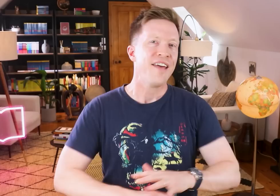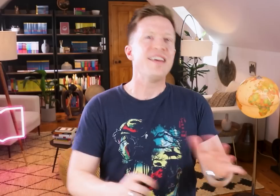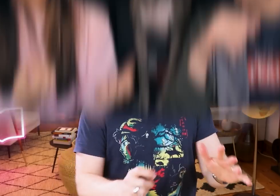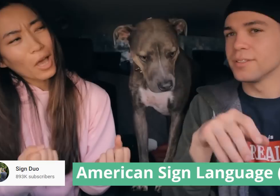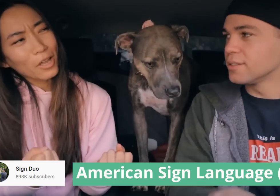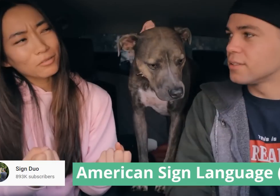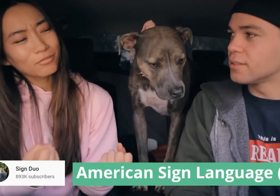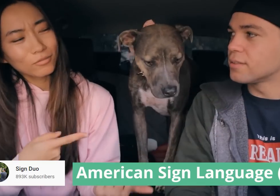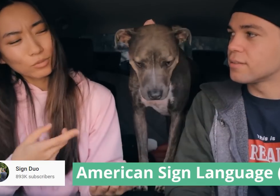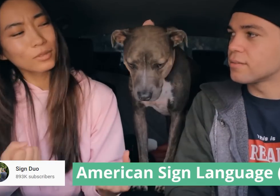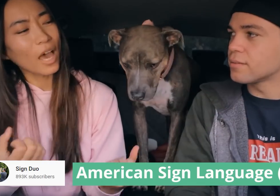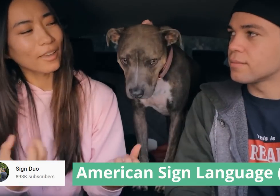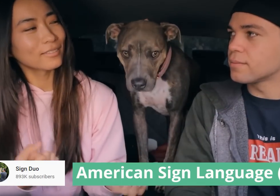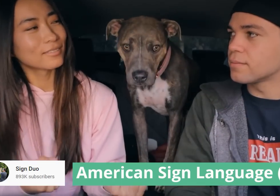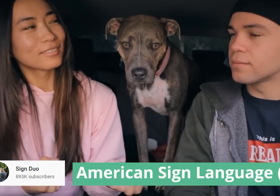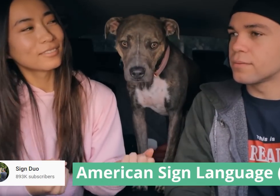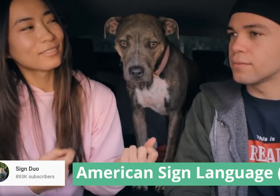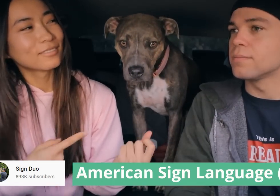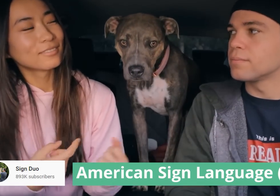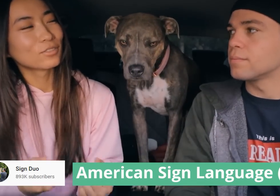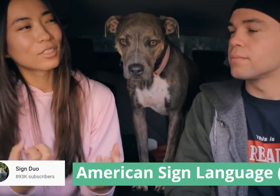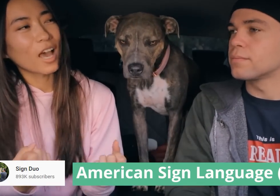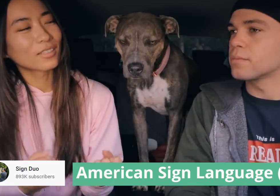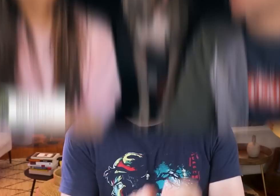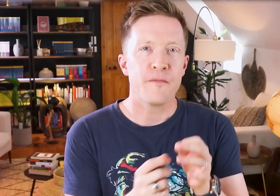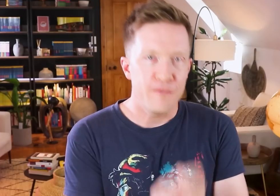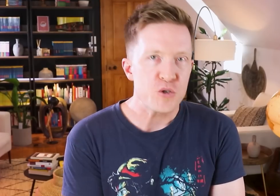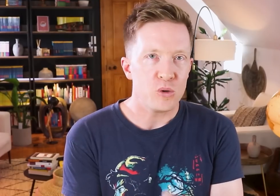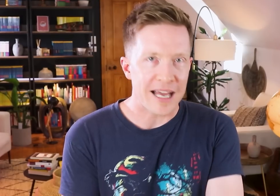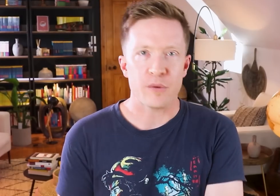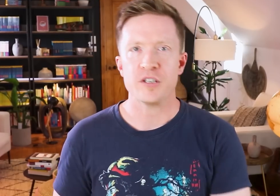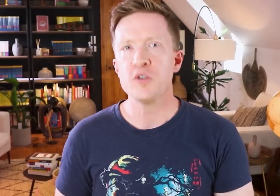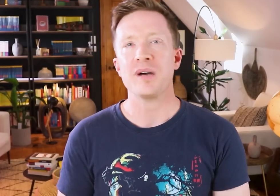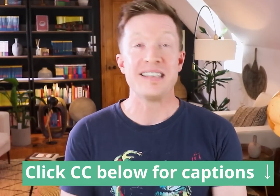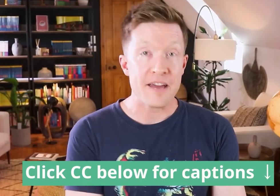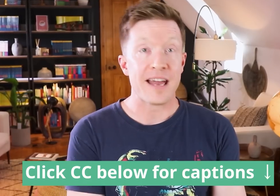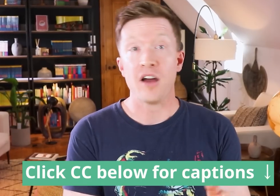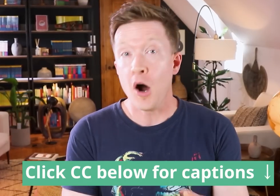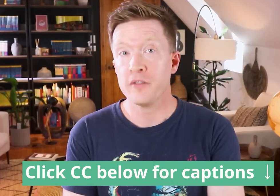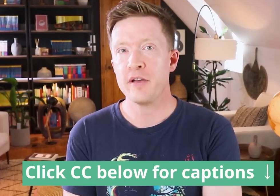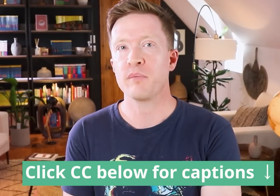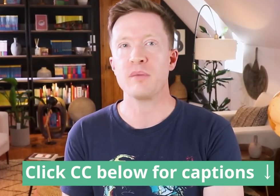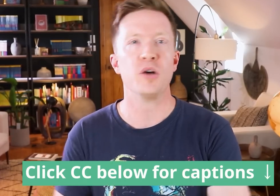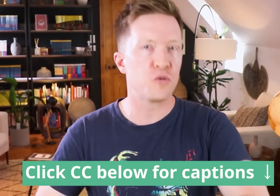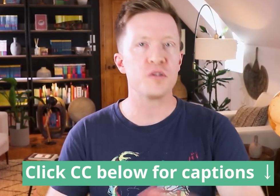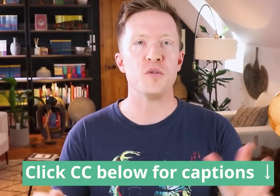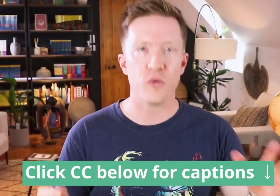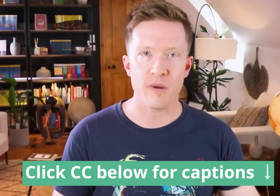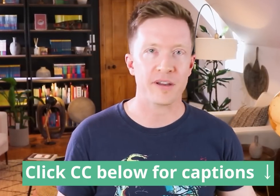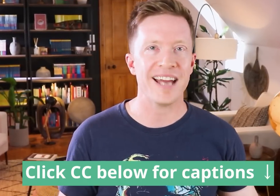This is American Sign Language, or ASL for short. It's a visual language used by deaf and hard of hearing people across North America, and